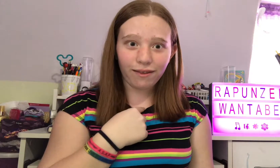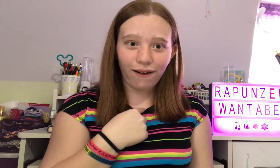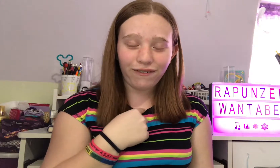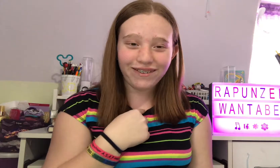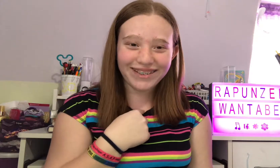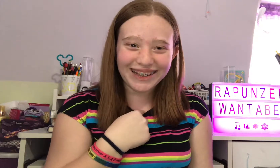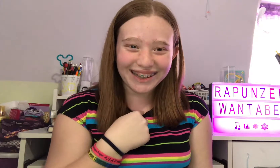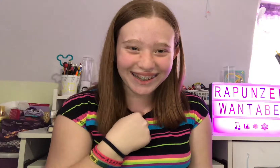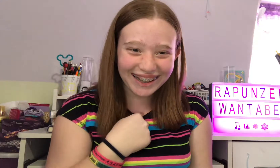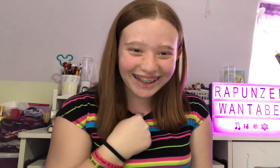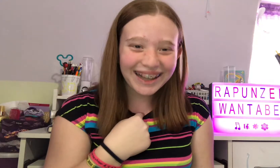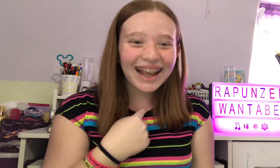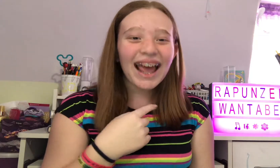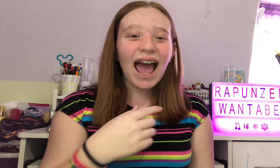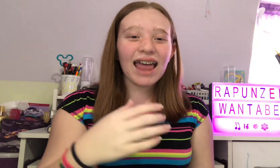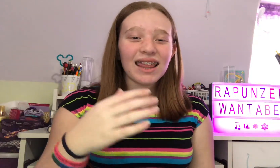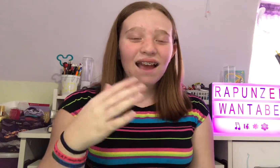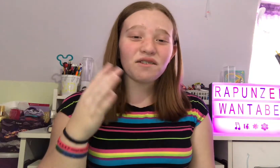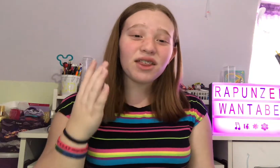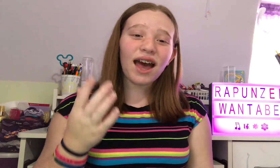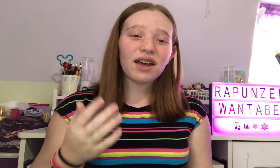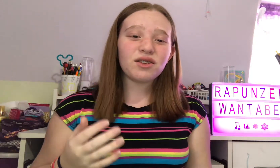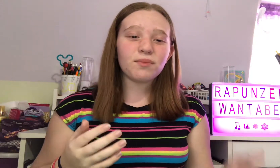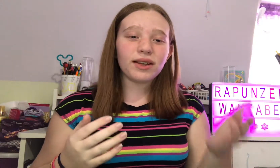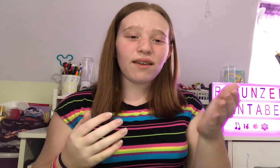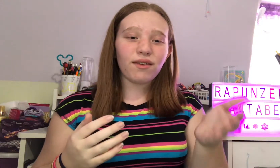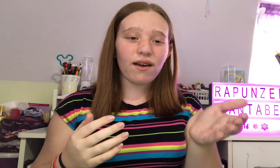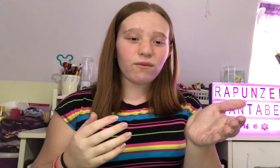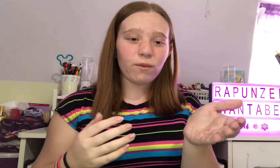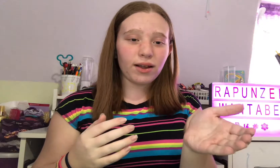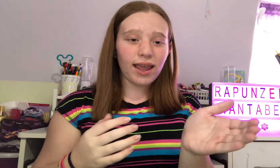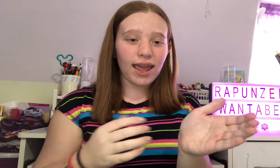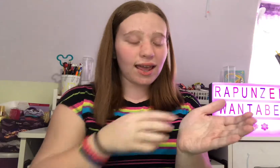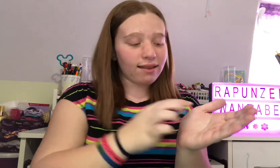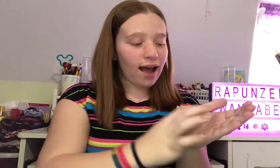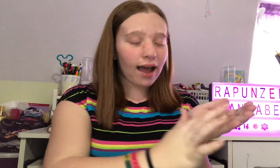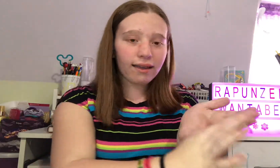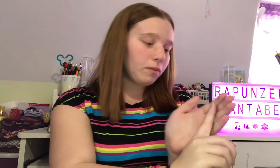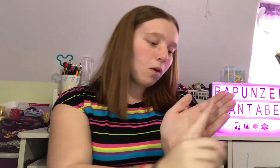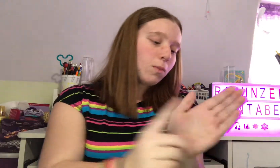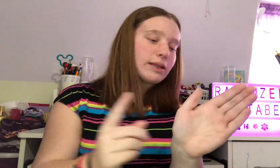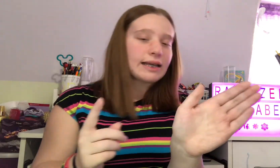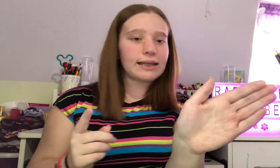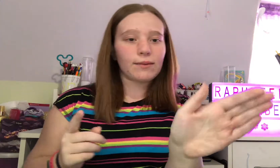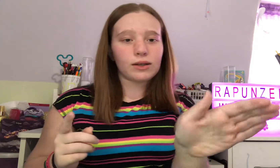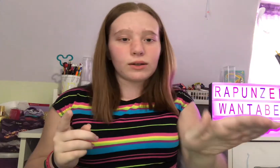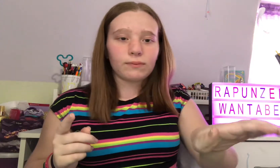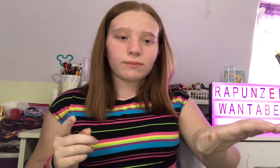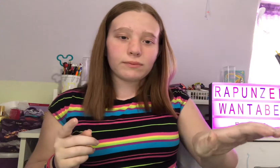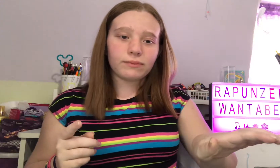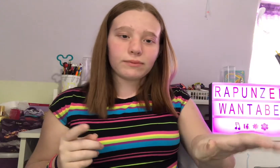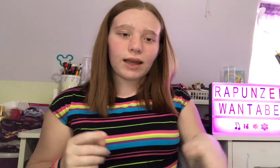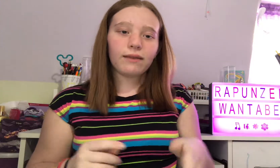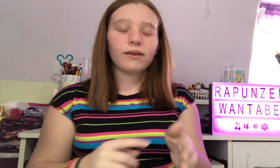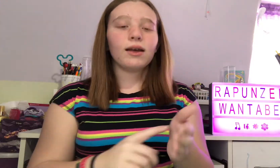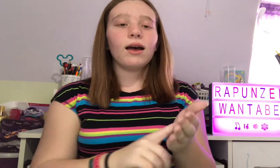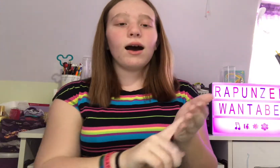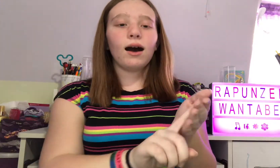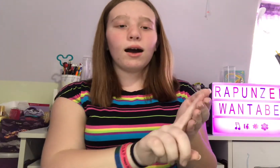yourself. And then after that, how you do believe, you have one hand kind almost like a semicircle, kind of,